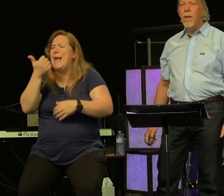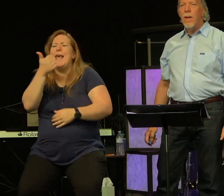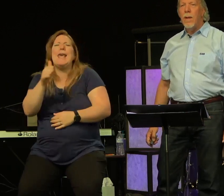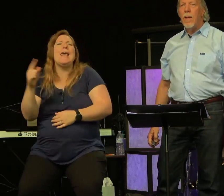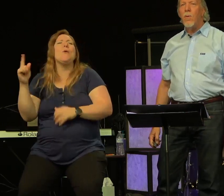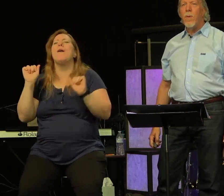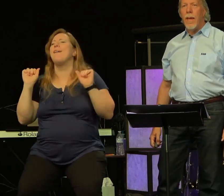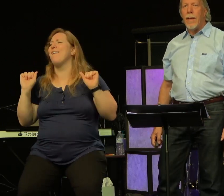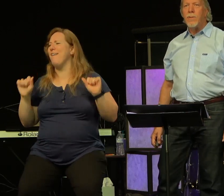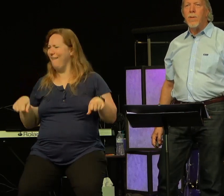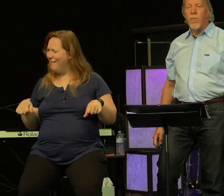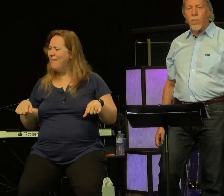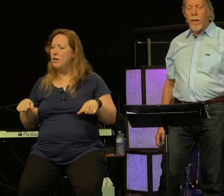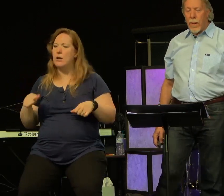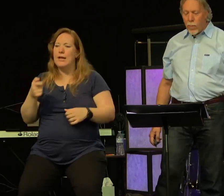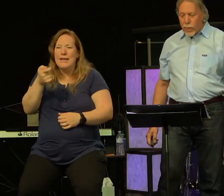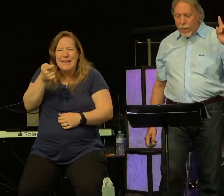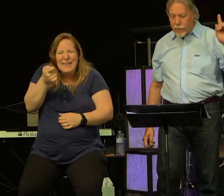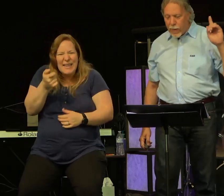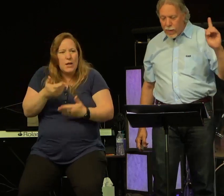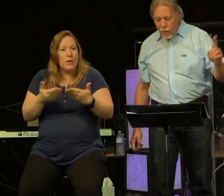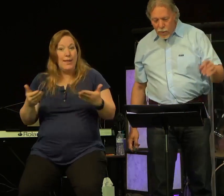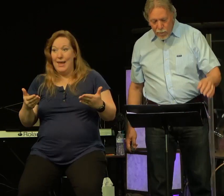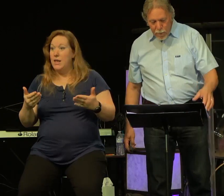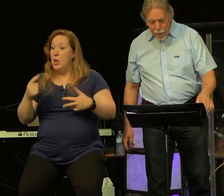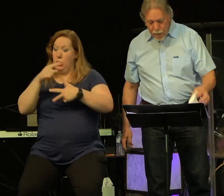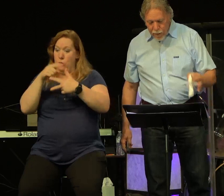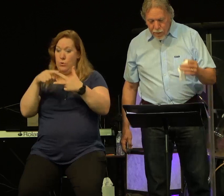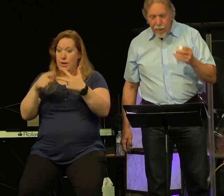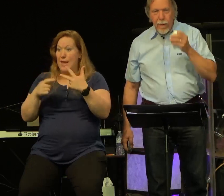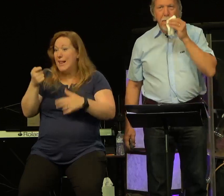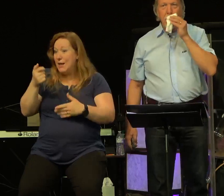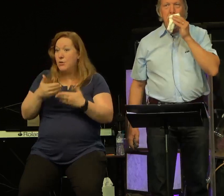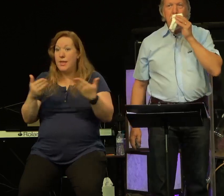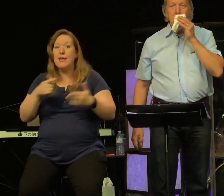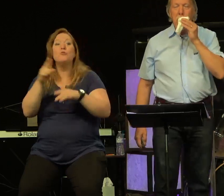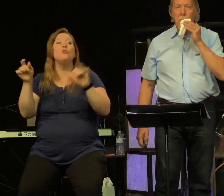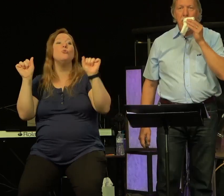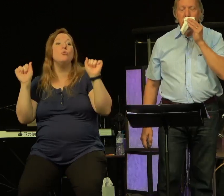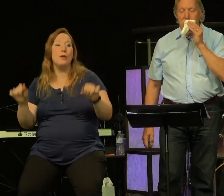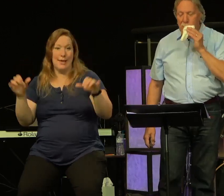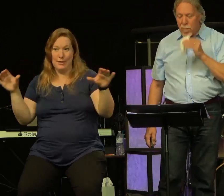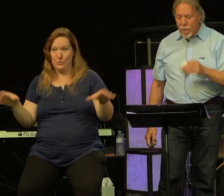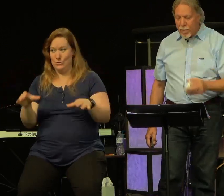it. Little things. Three little things that you can do